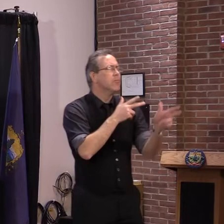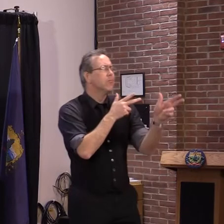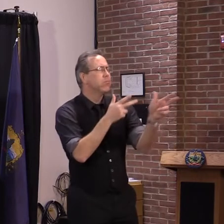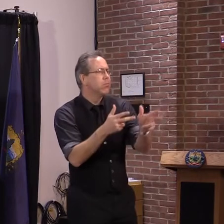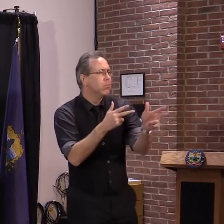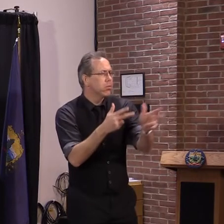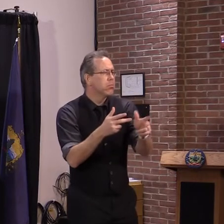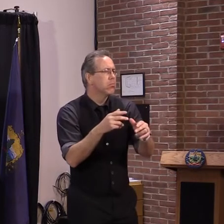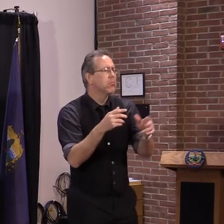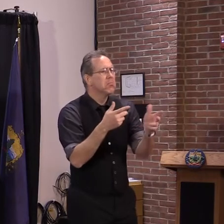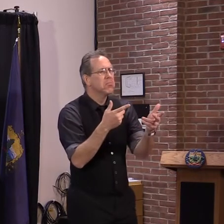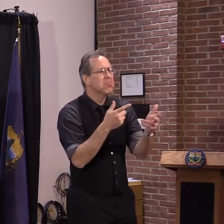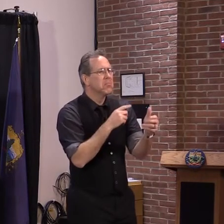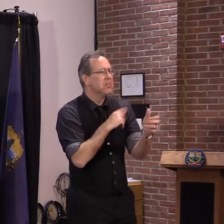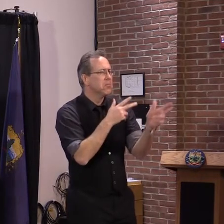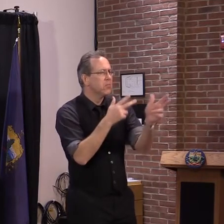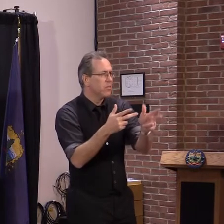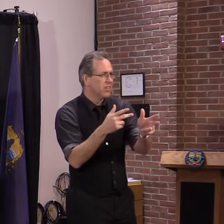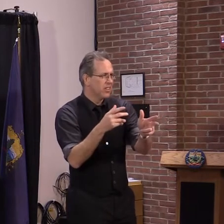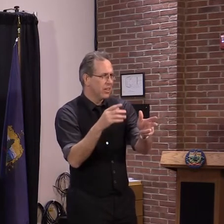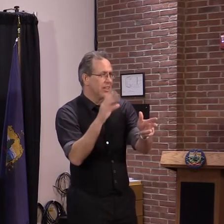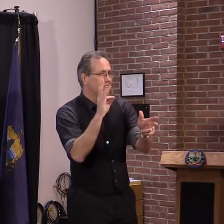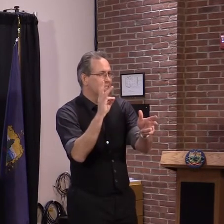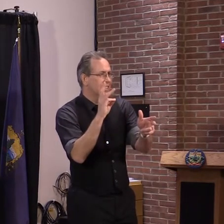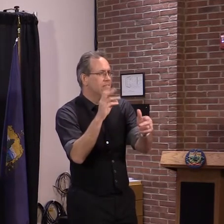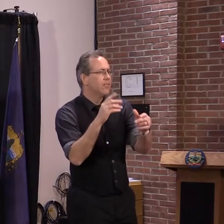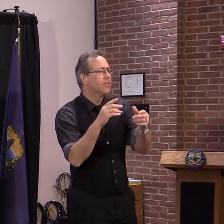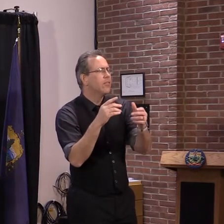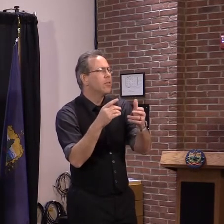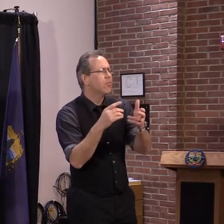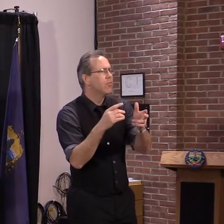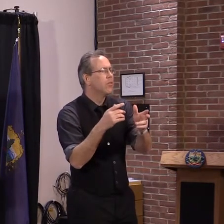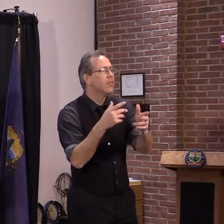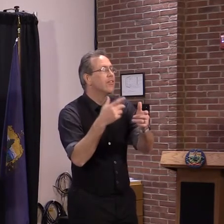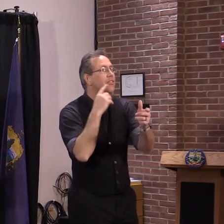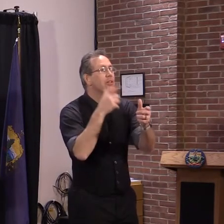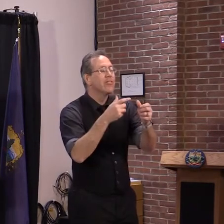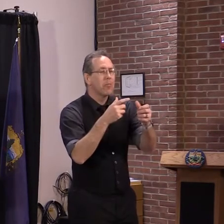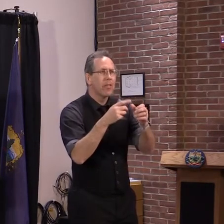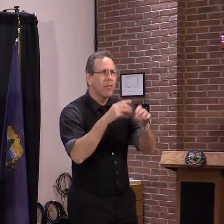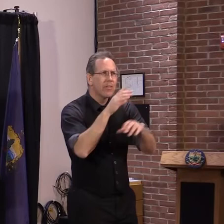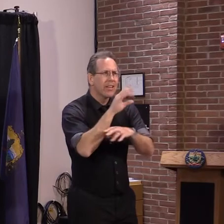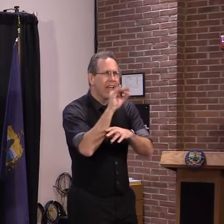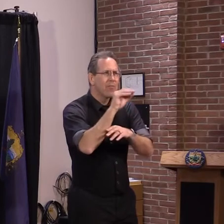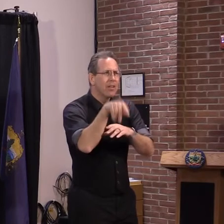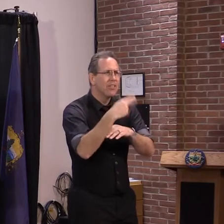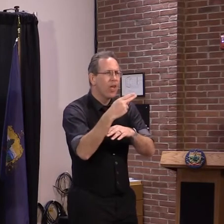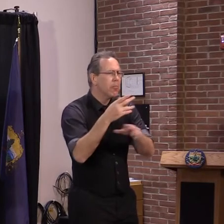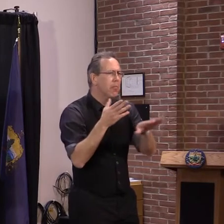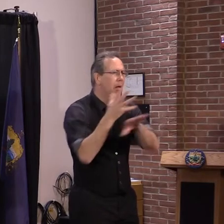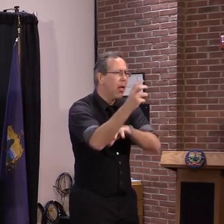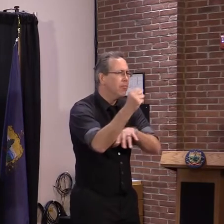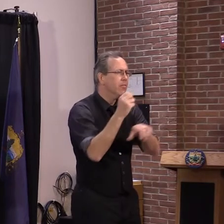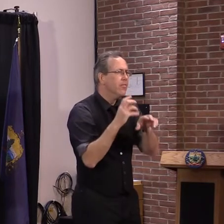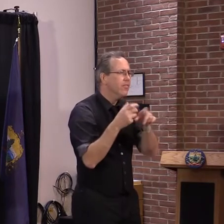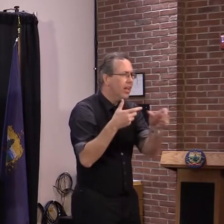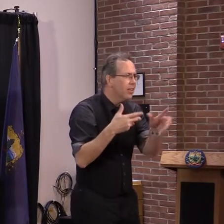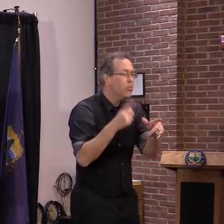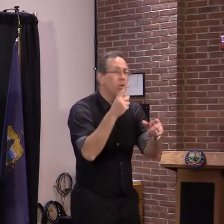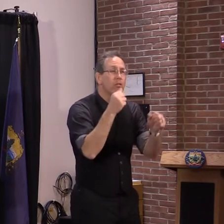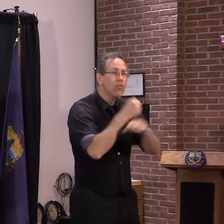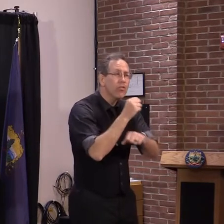including 4 people going over 90 miles an hour and then one person with a DUI. Our readers